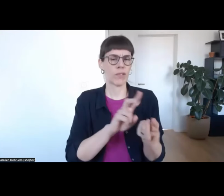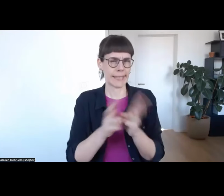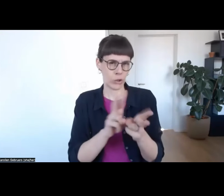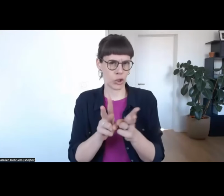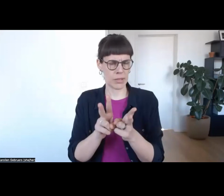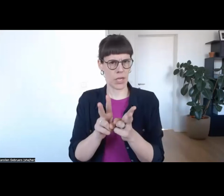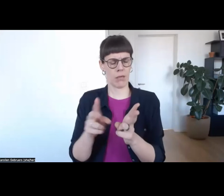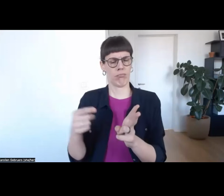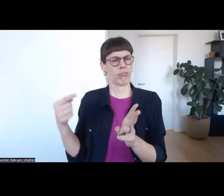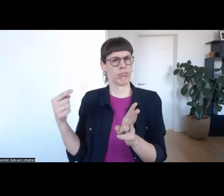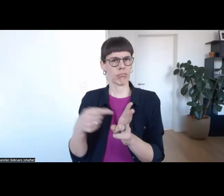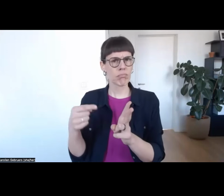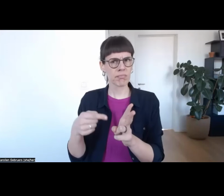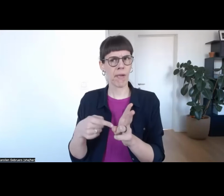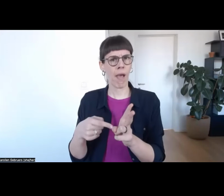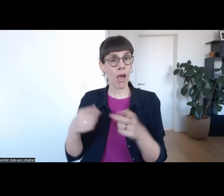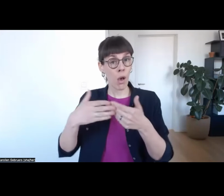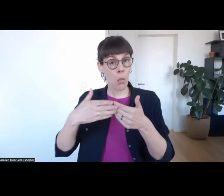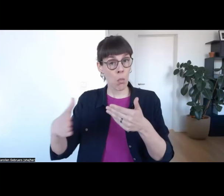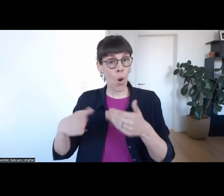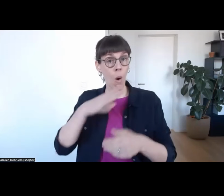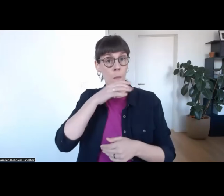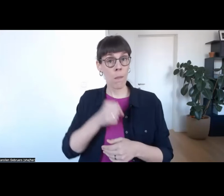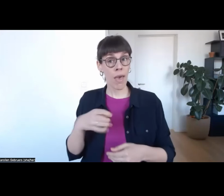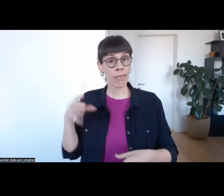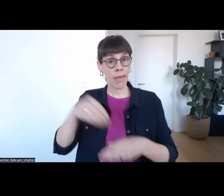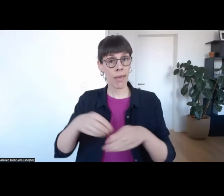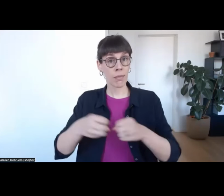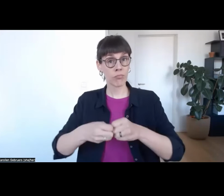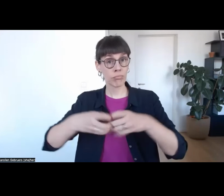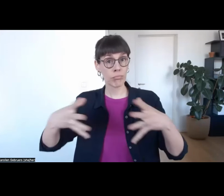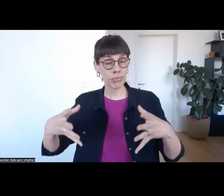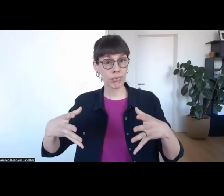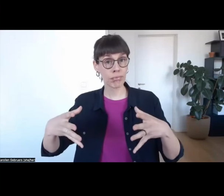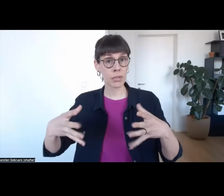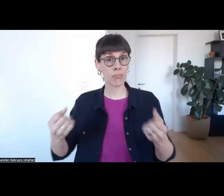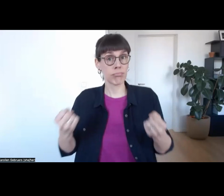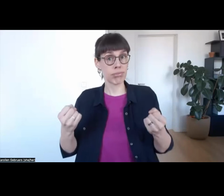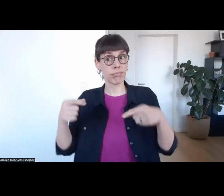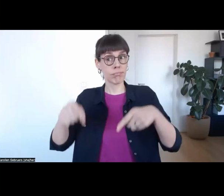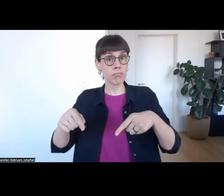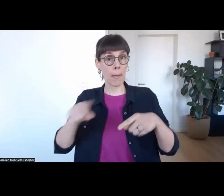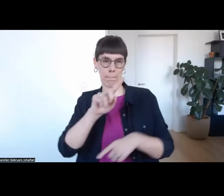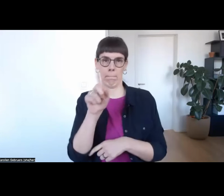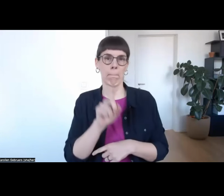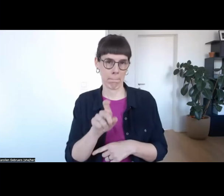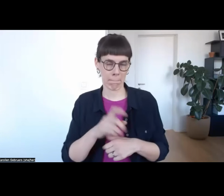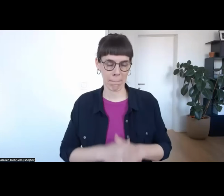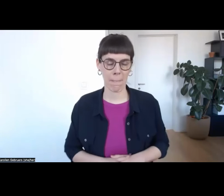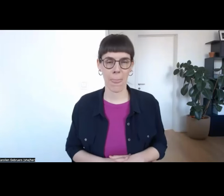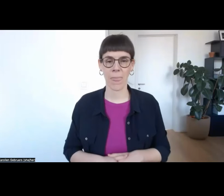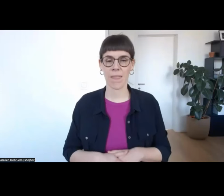So this is particularly looking at conference interpreting and whether or not there are more men